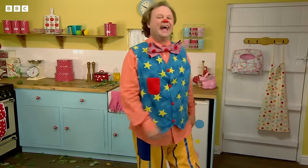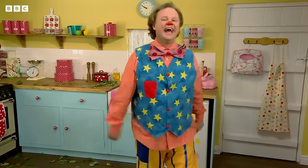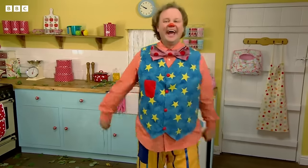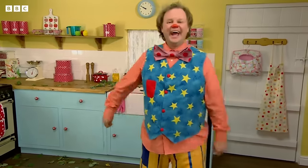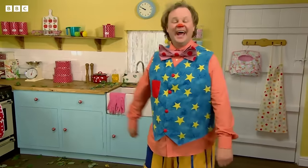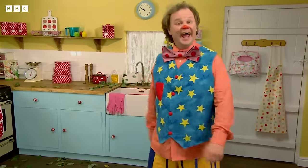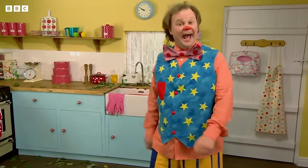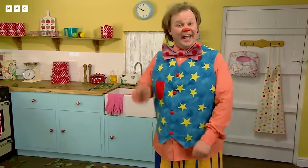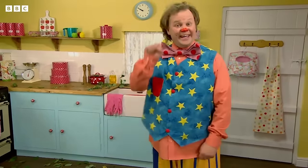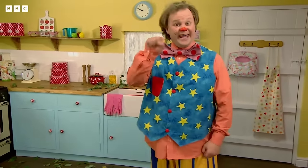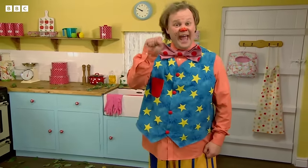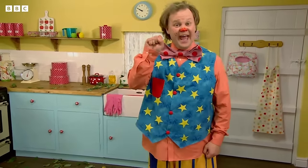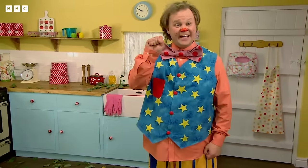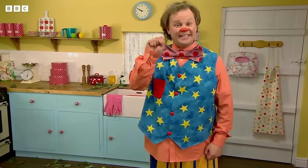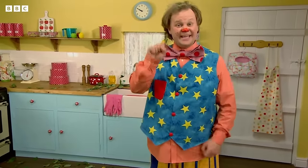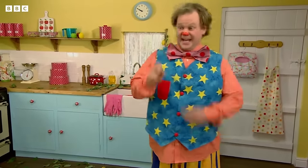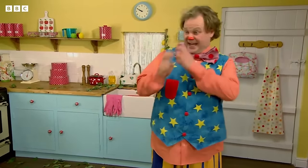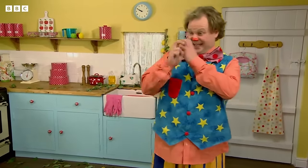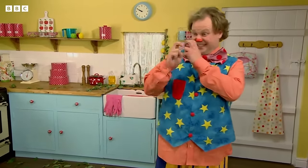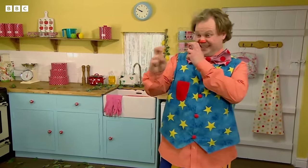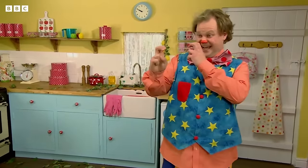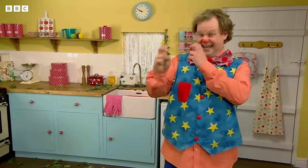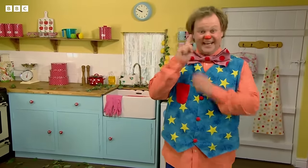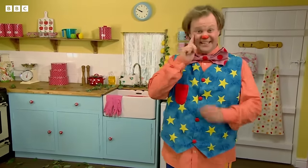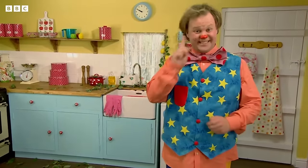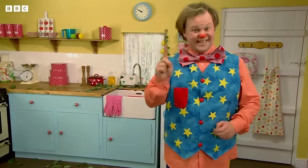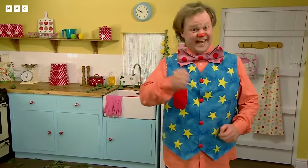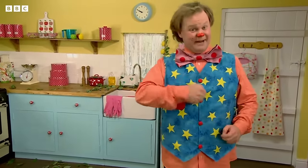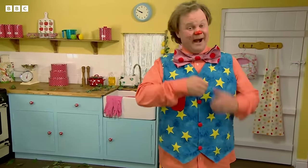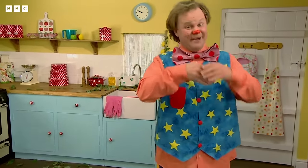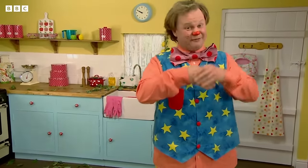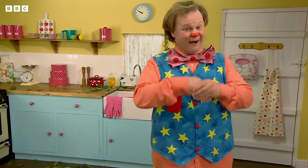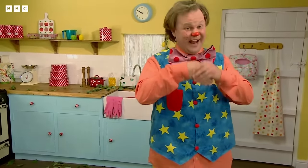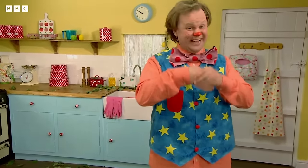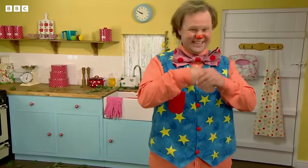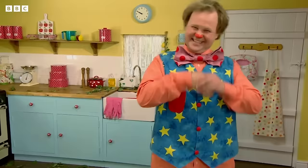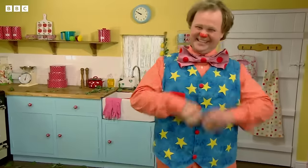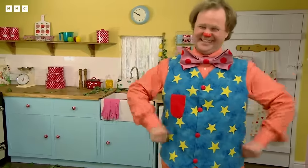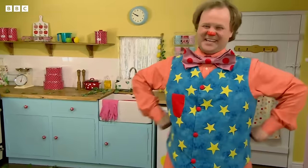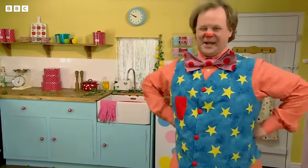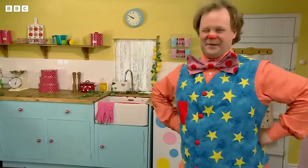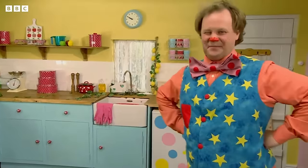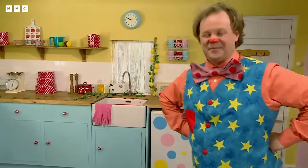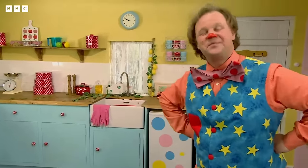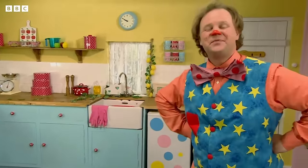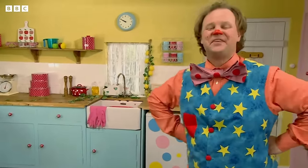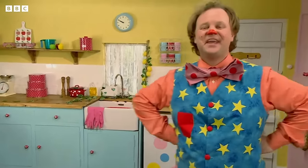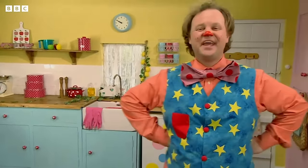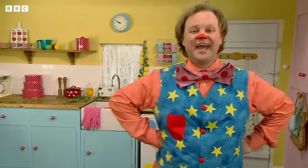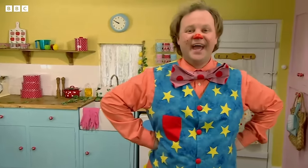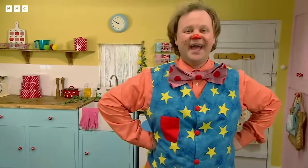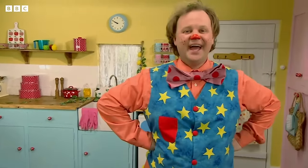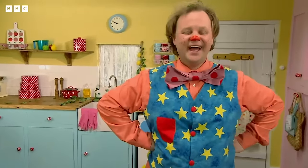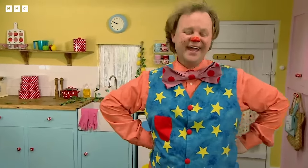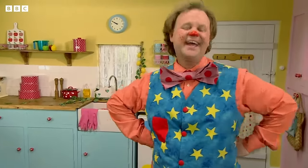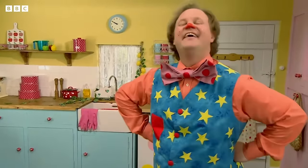journey? Yes, a journey to see my friends. Are we your friends, Mr Tumble?